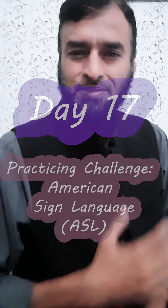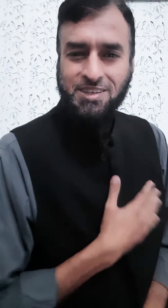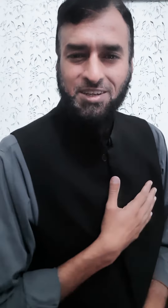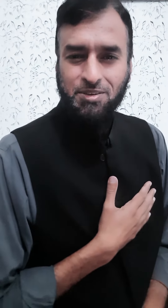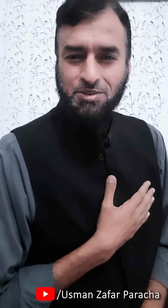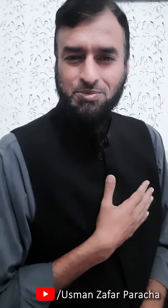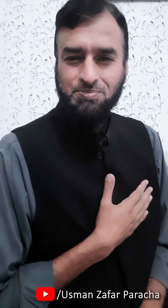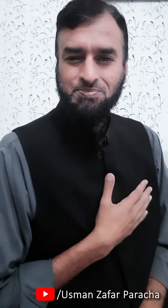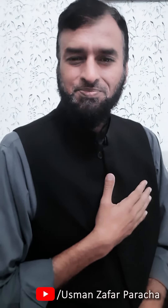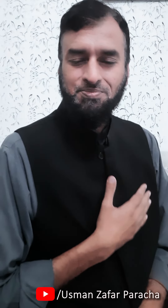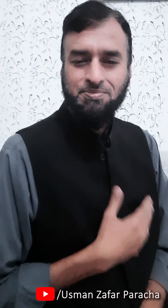Assalamualaikum.